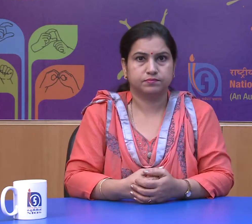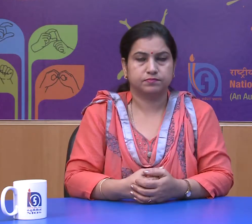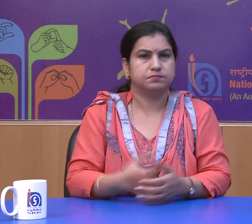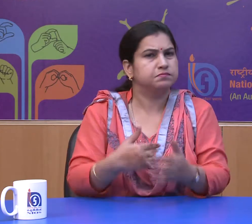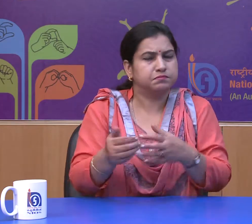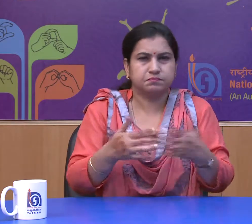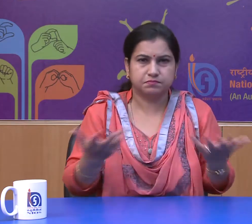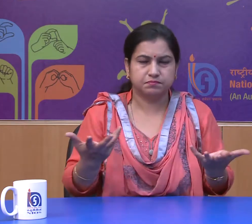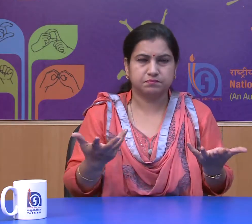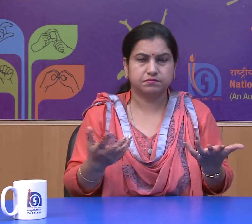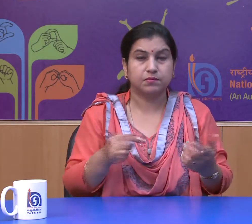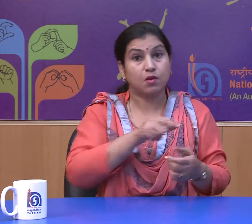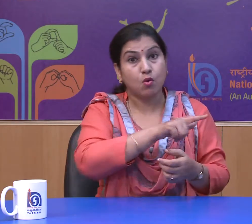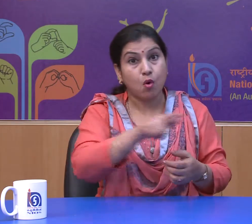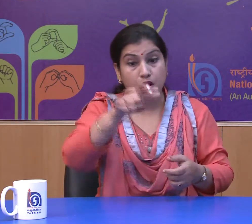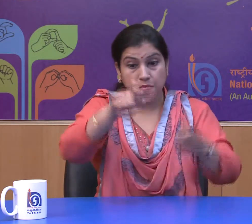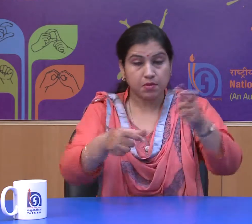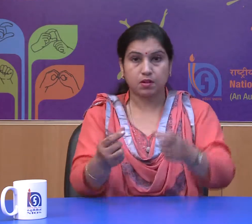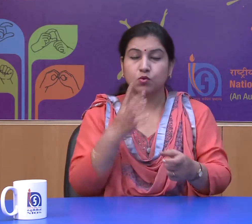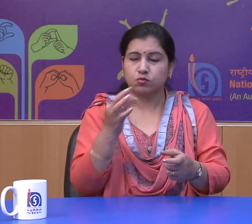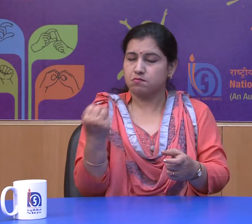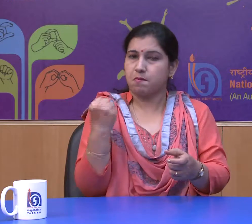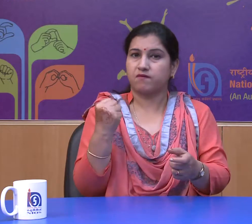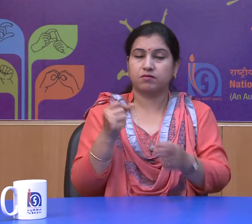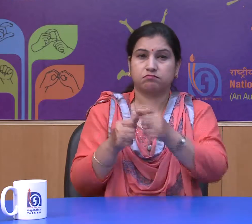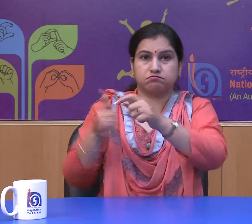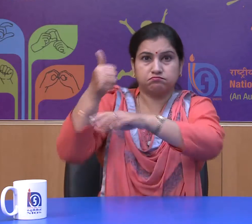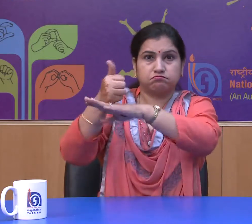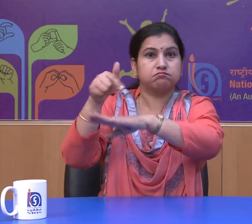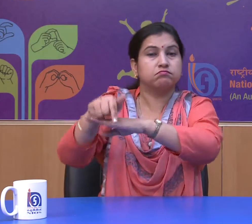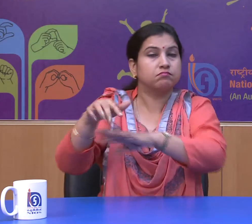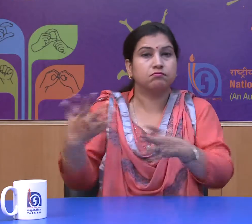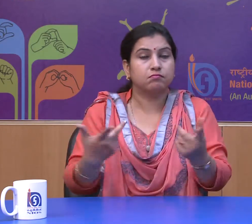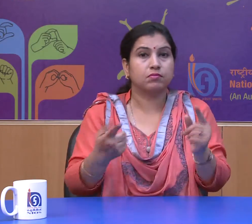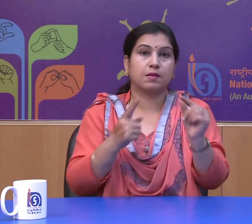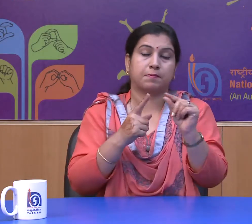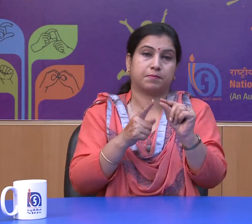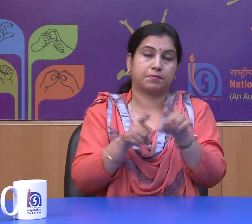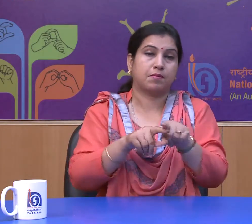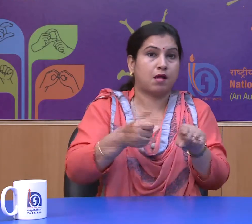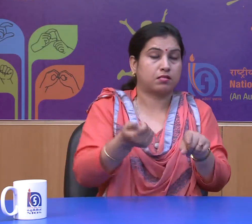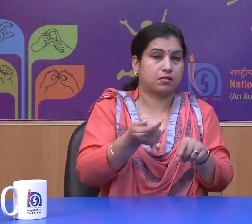However, all the real powers of the executive are in the hands of the